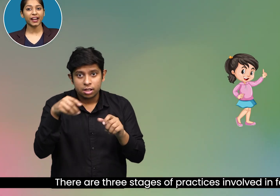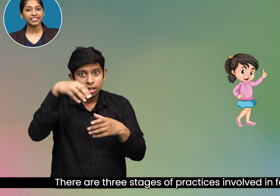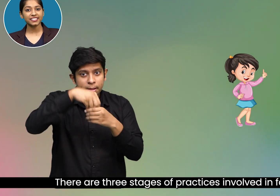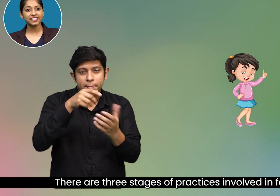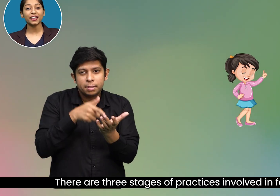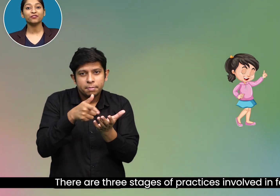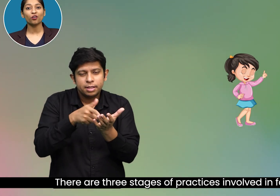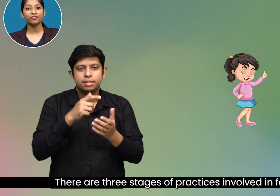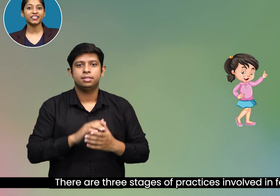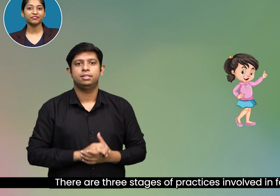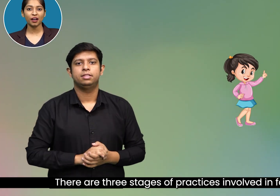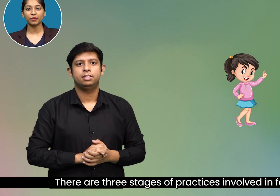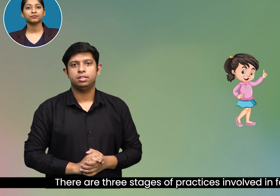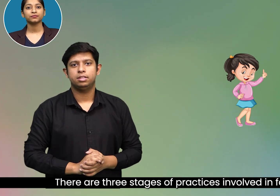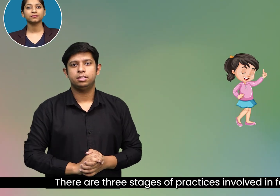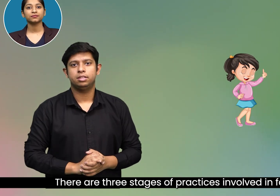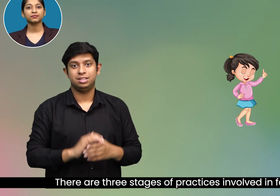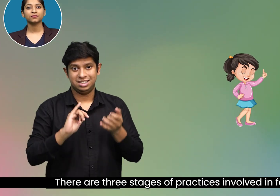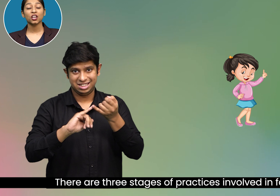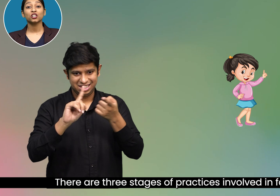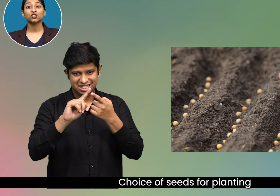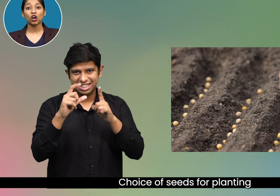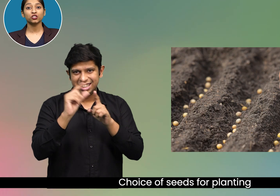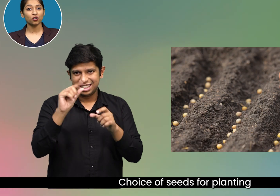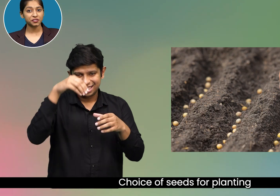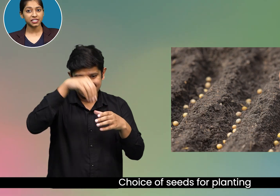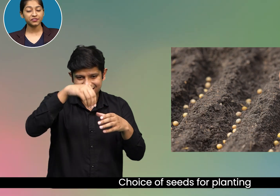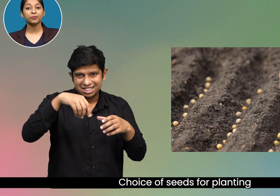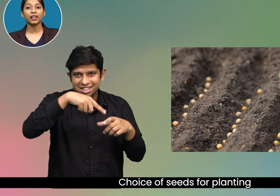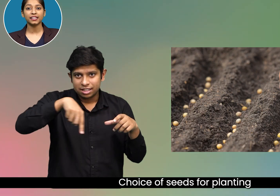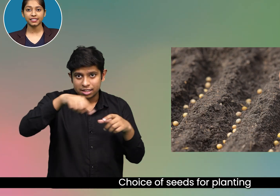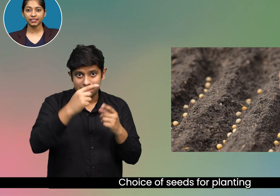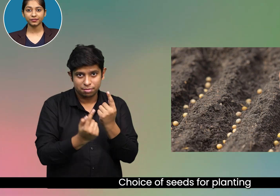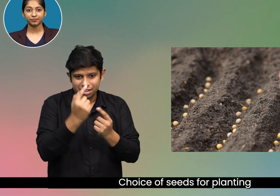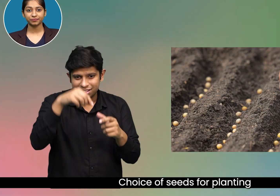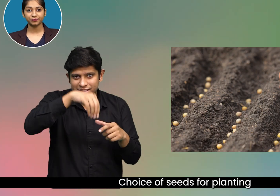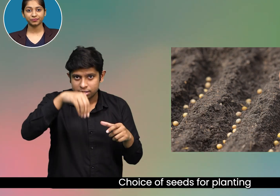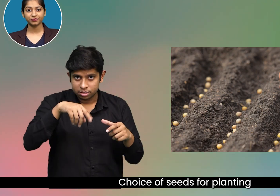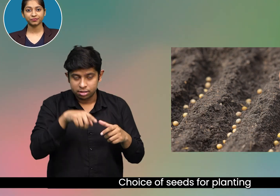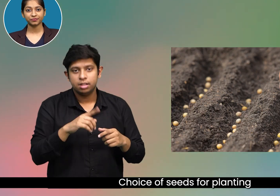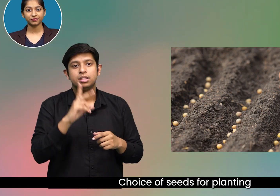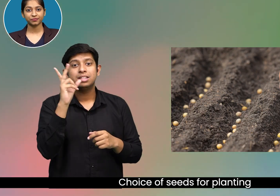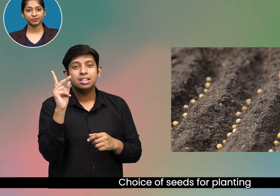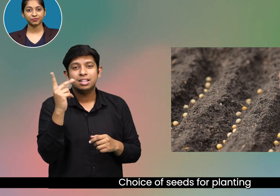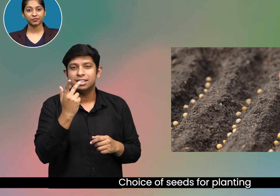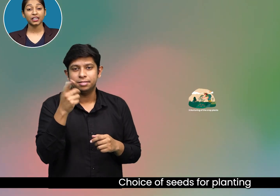of practices involved in farming. Choice of seeds for planting,